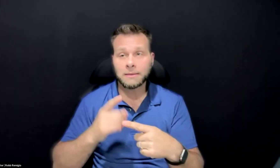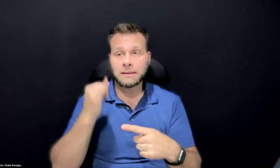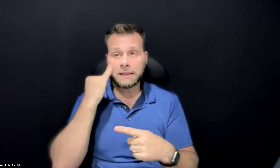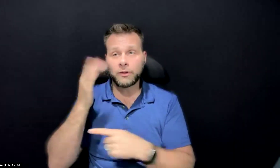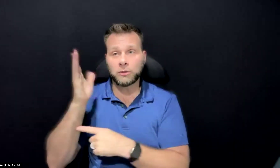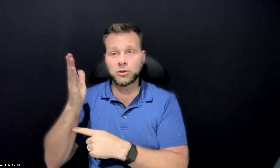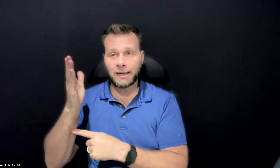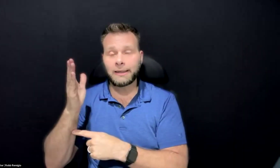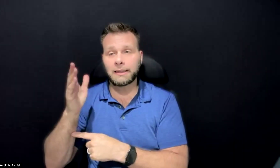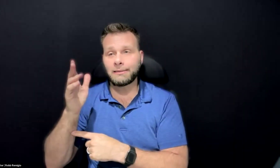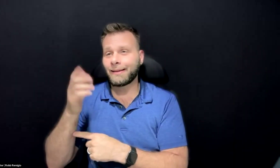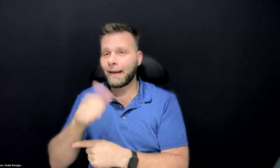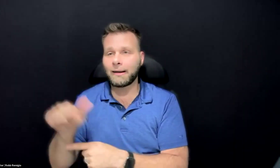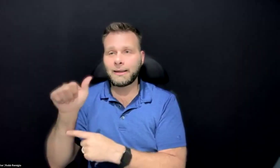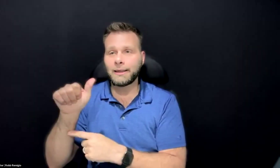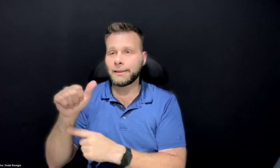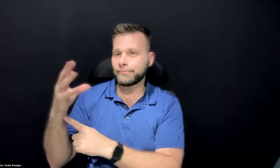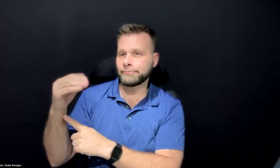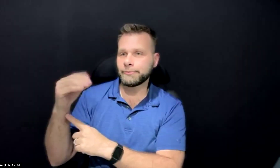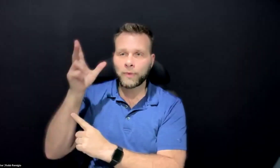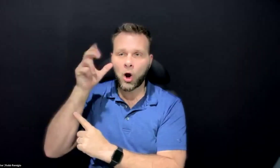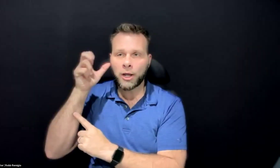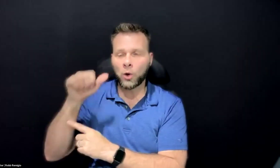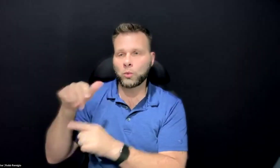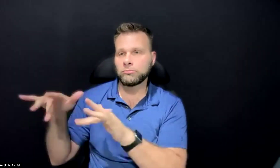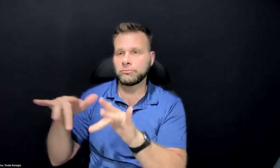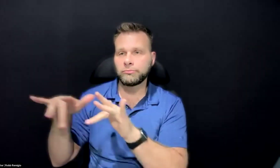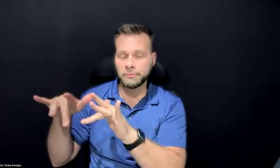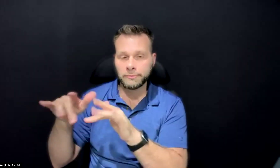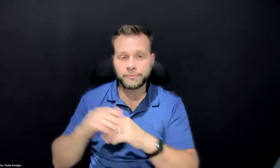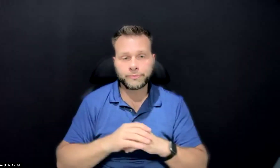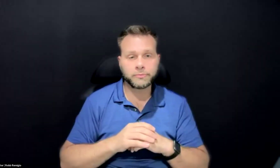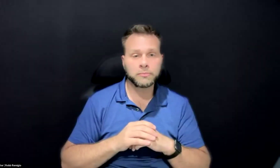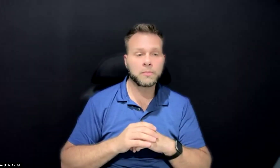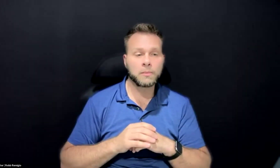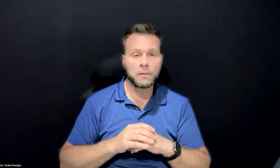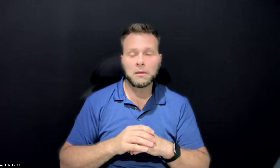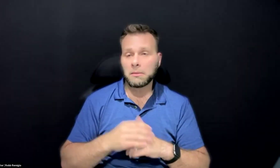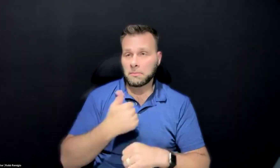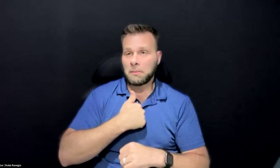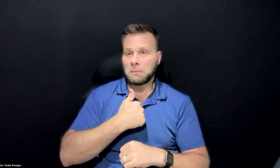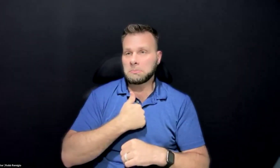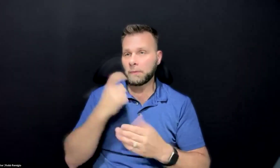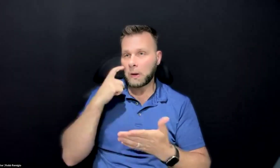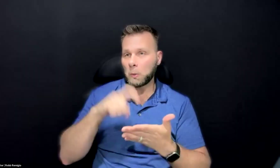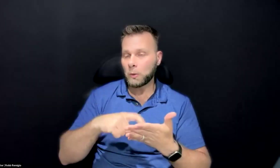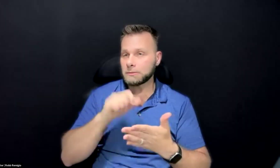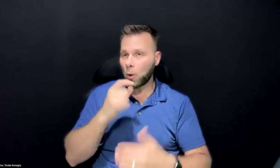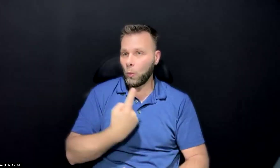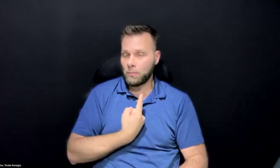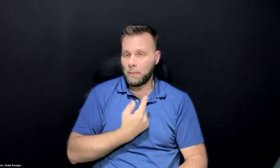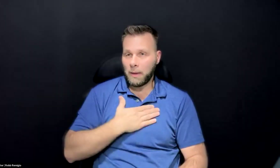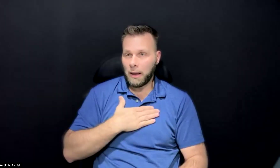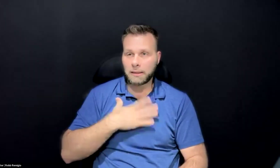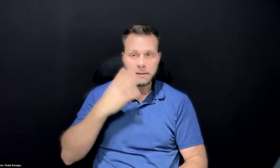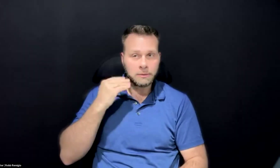present any audio. I've also noticed that in doing a PowerPoint, again, this is not all about accessibility, but